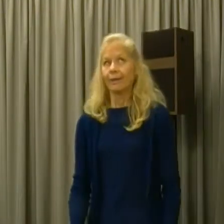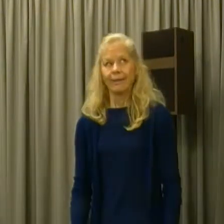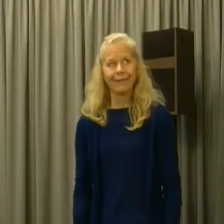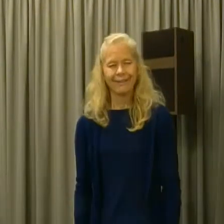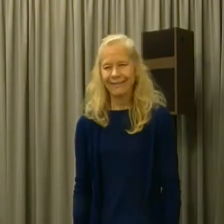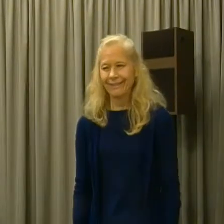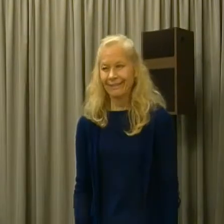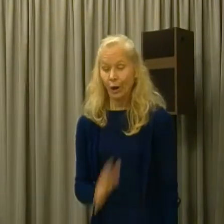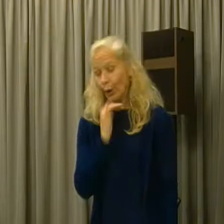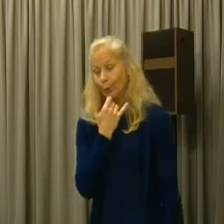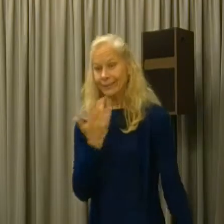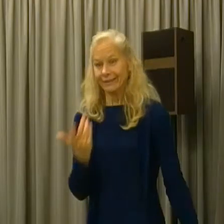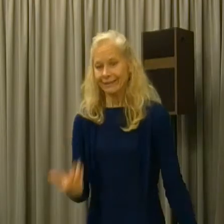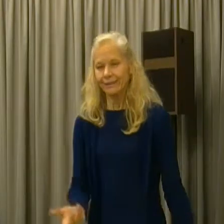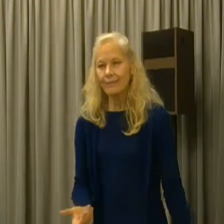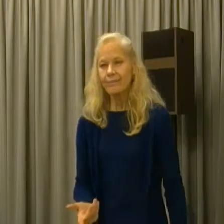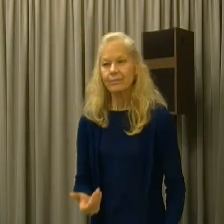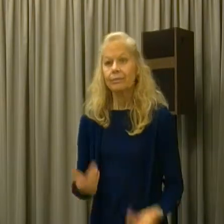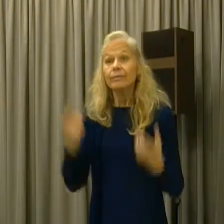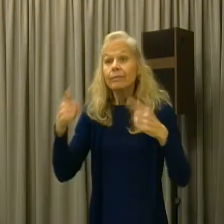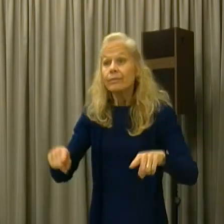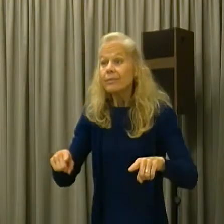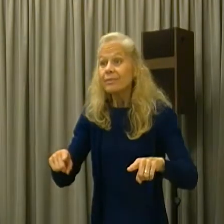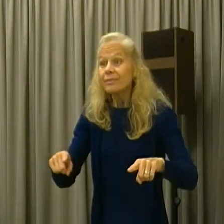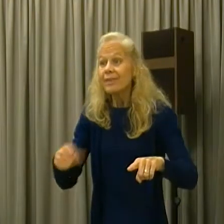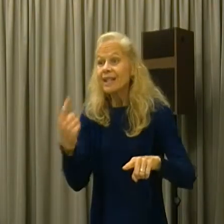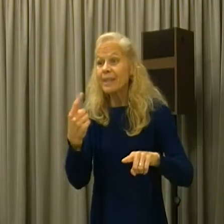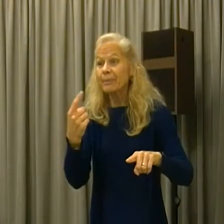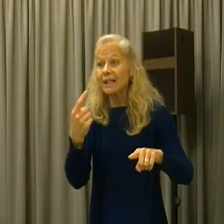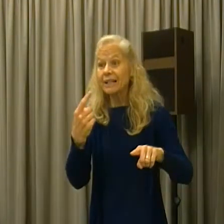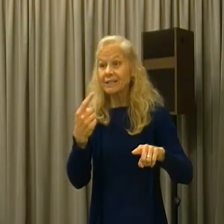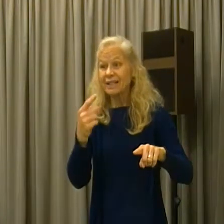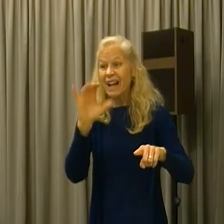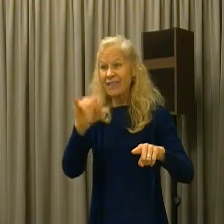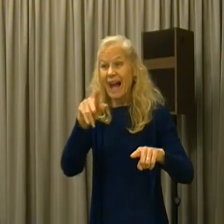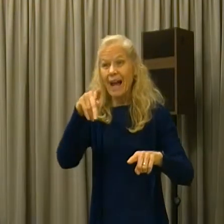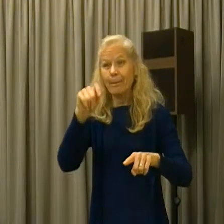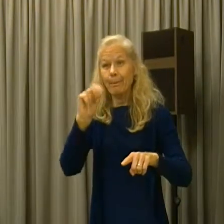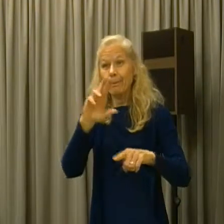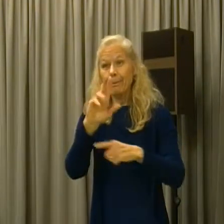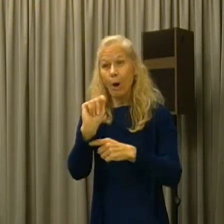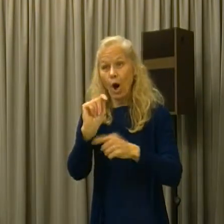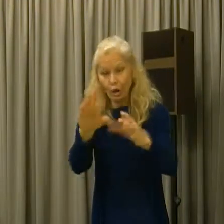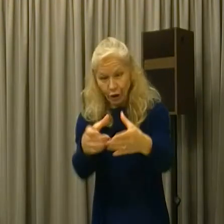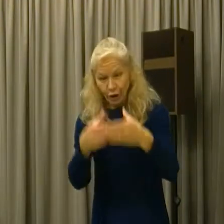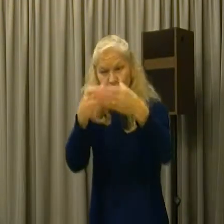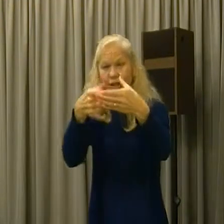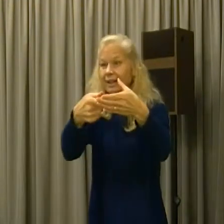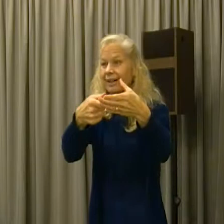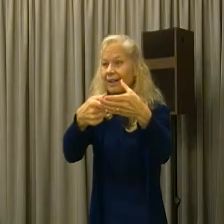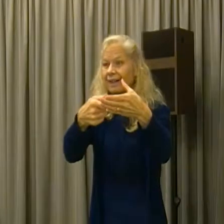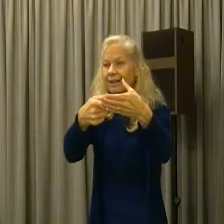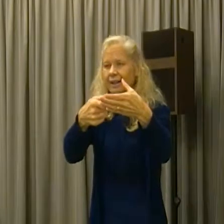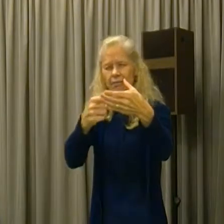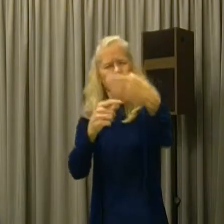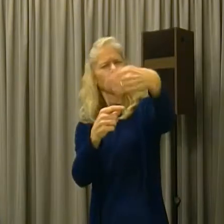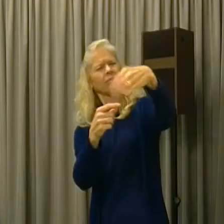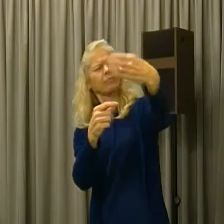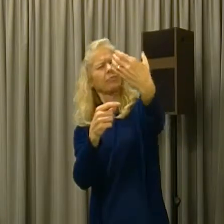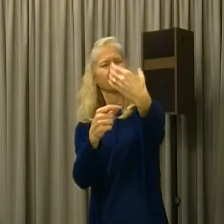happened? A part was defective. And it needed to be what? Rejected. Why? Because when it went ahead and put it